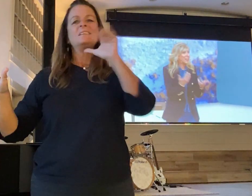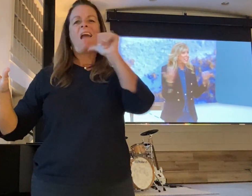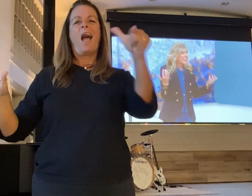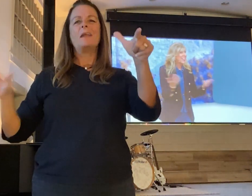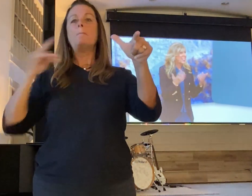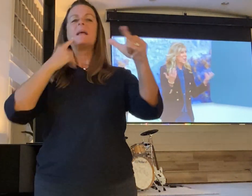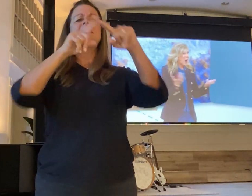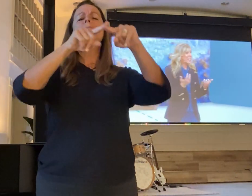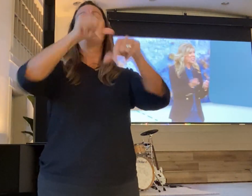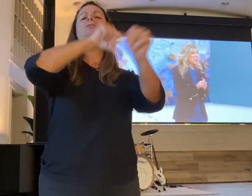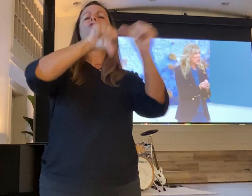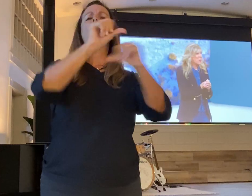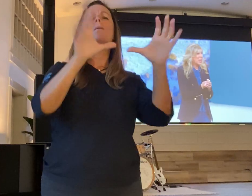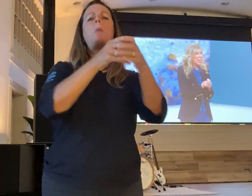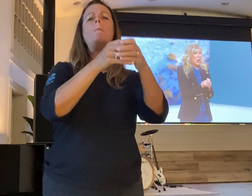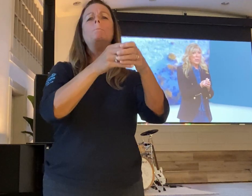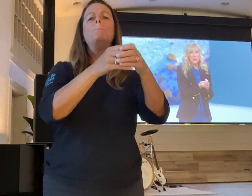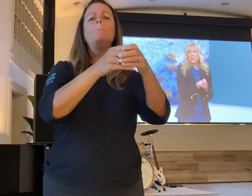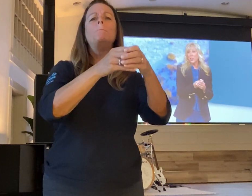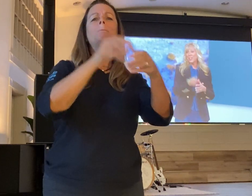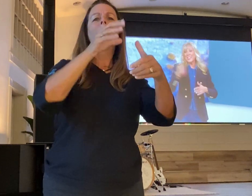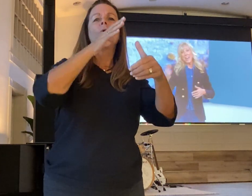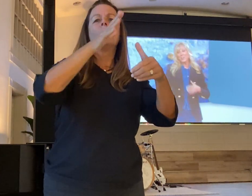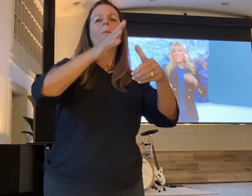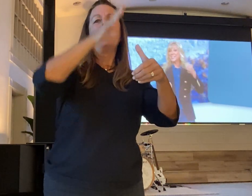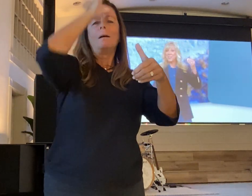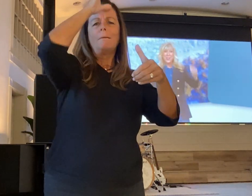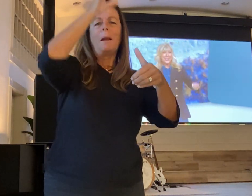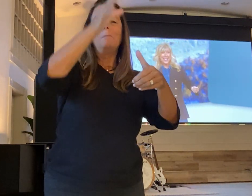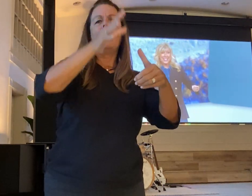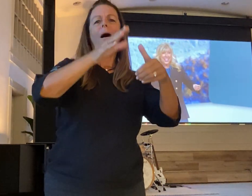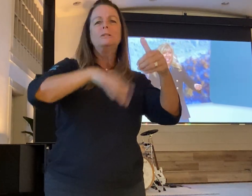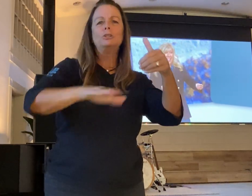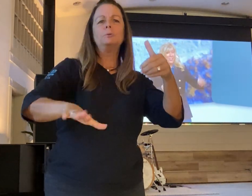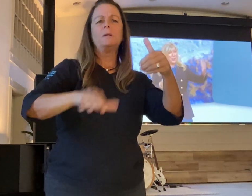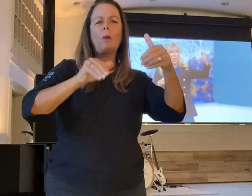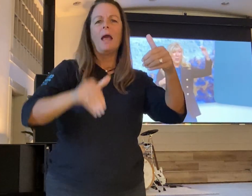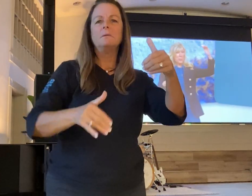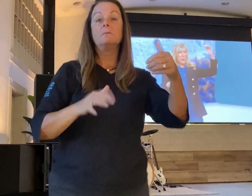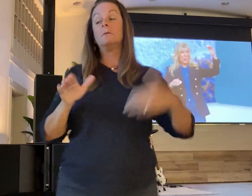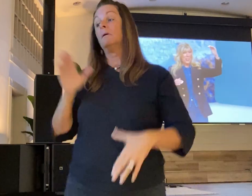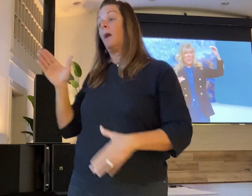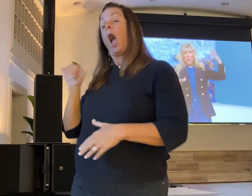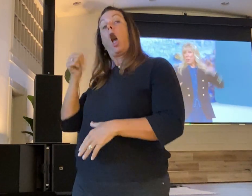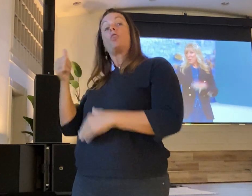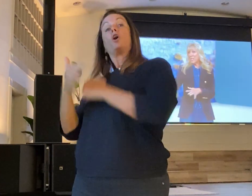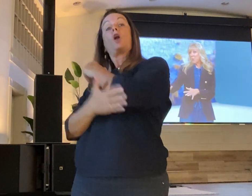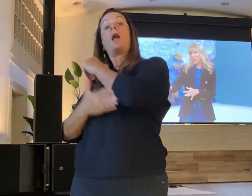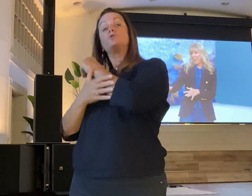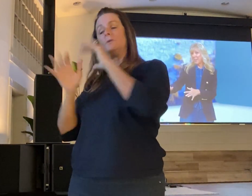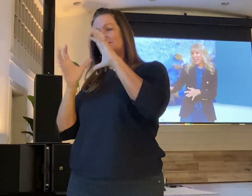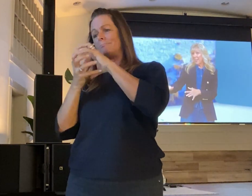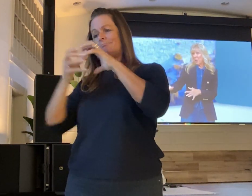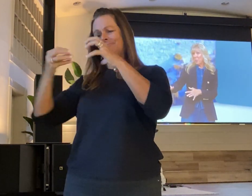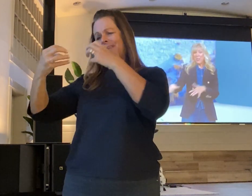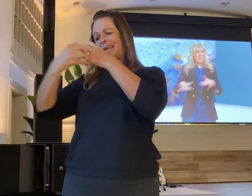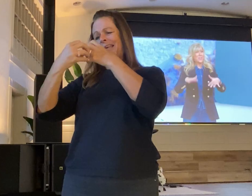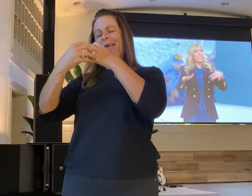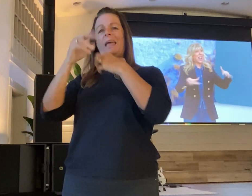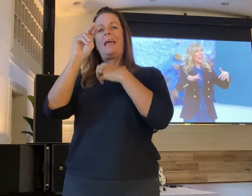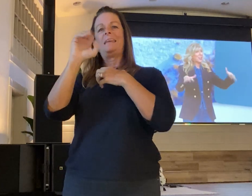into it because they're interdependent, you know, on each other. But you even look at the Netherlands and Finland, and their young people,